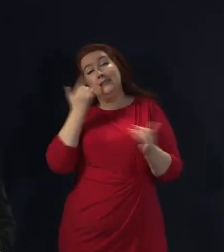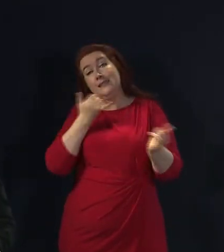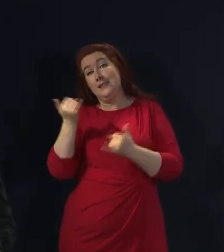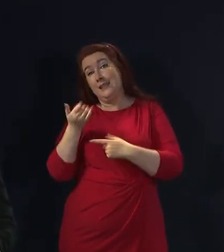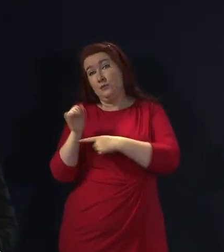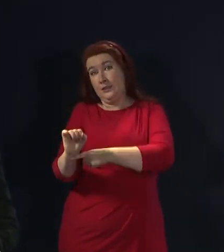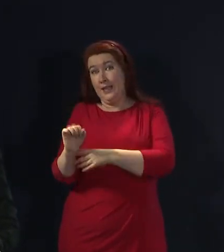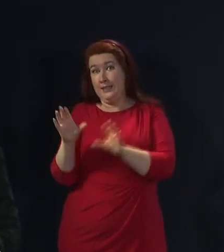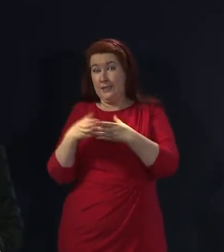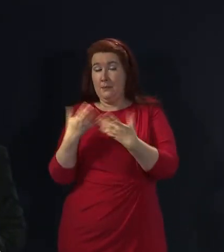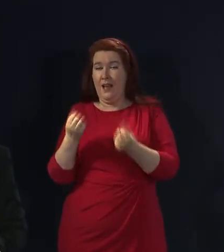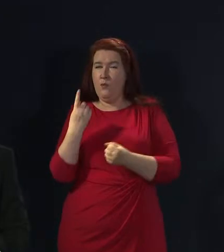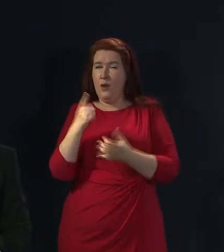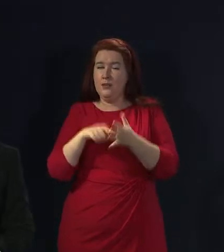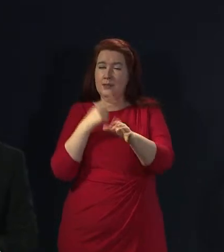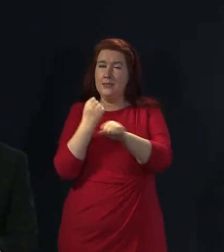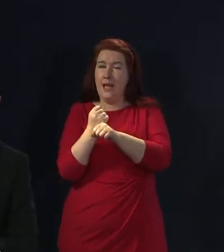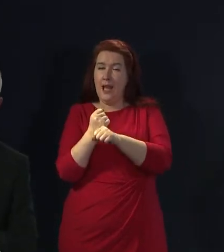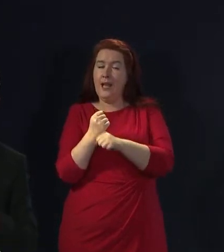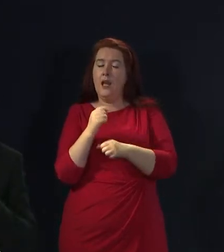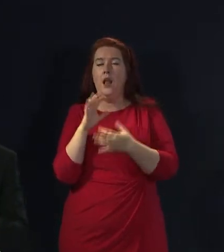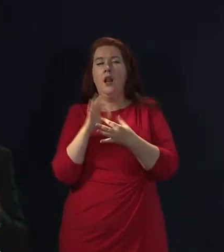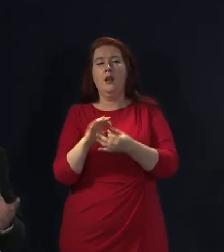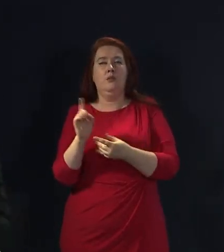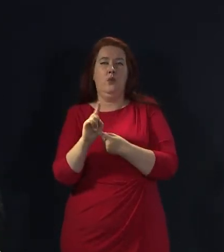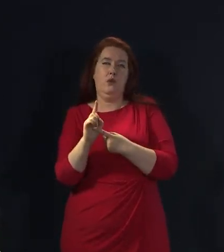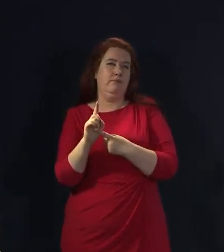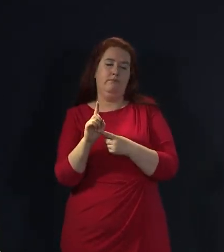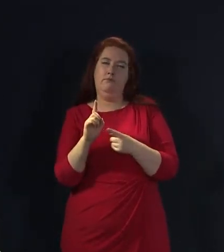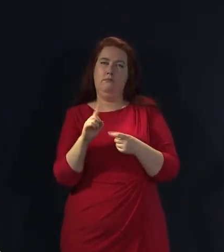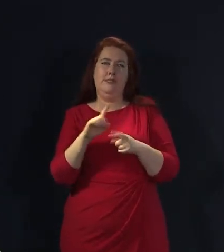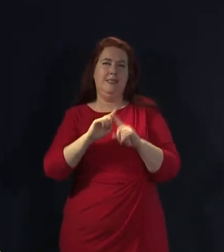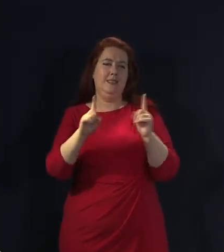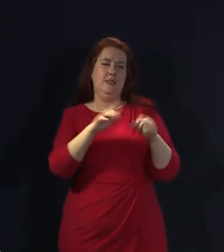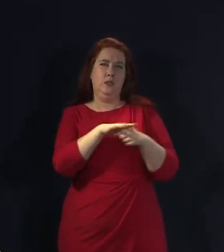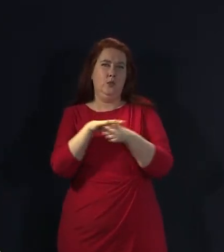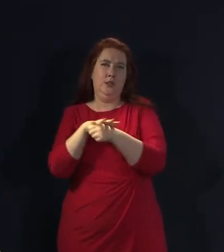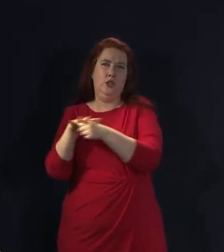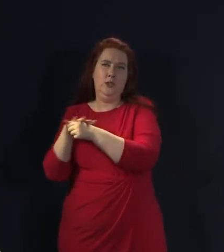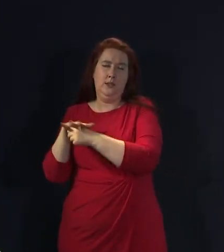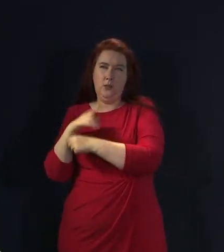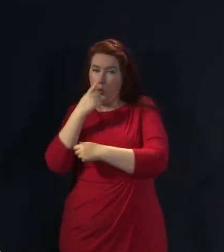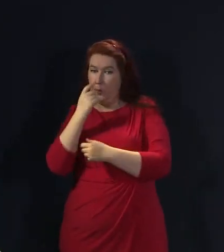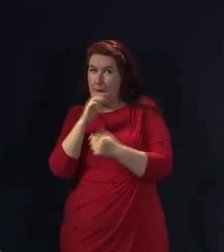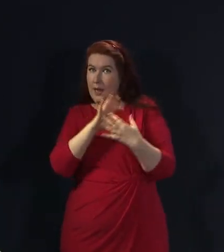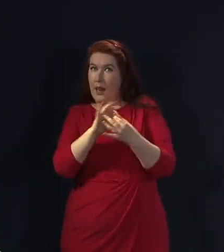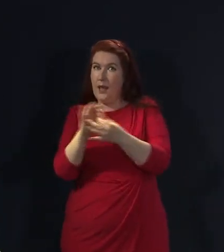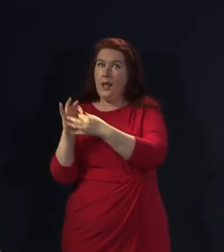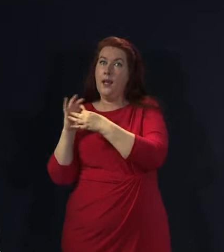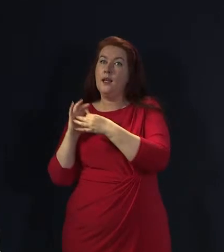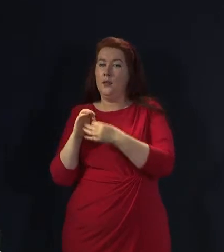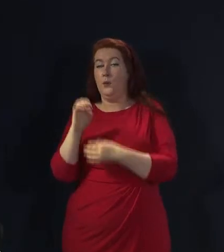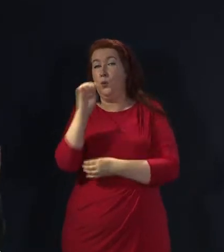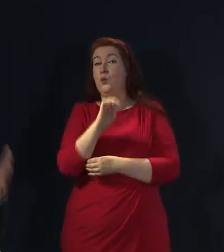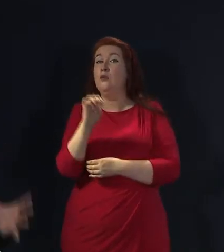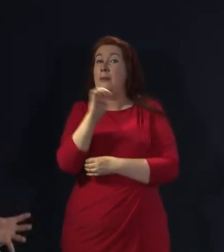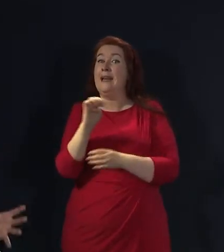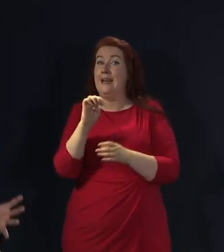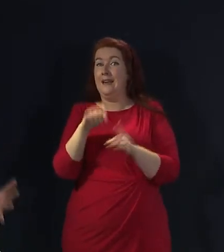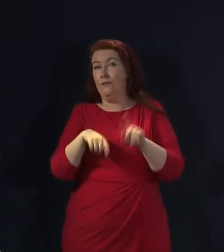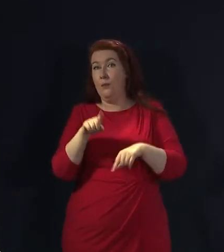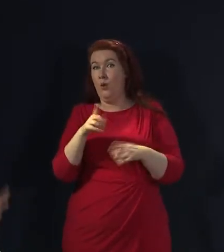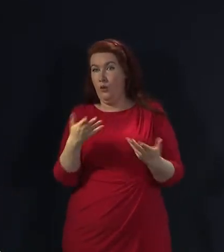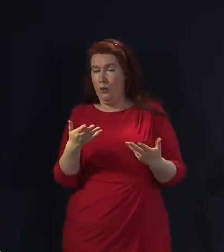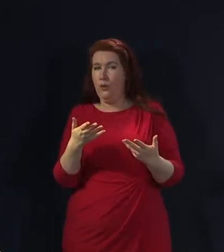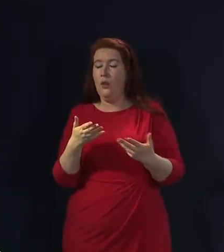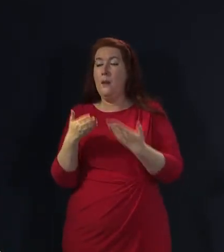have been using a tag which has been associated with a variety of different scenarios that might be associated with the European Championships. Public Health